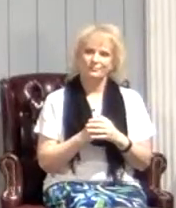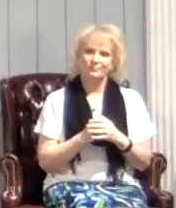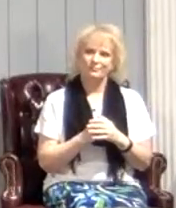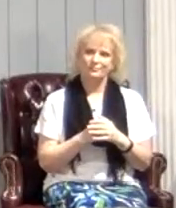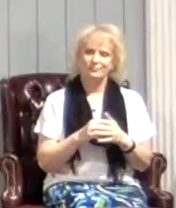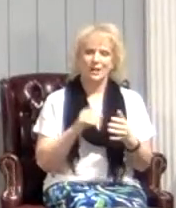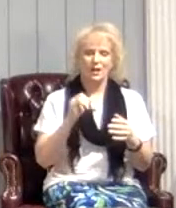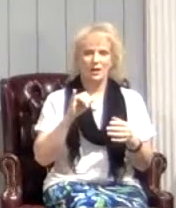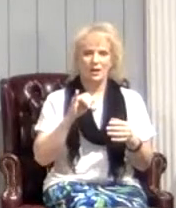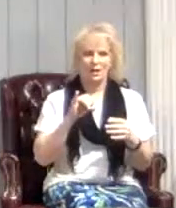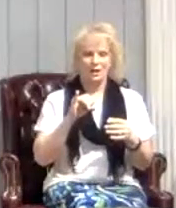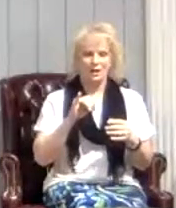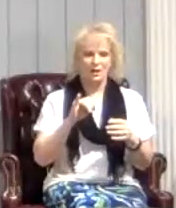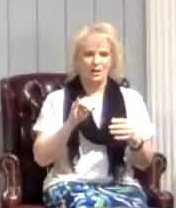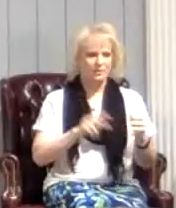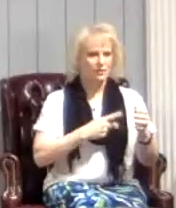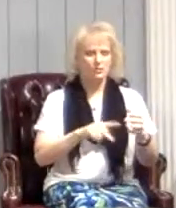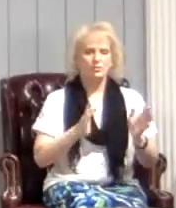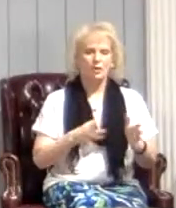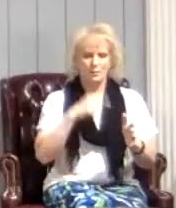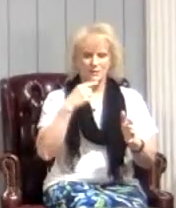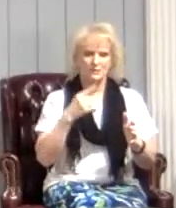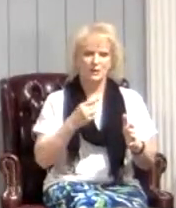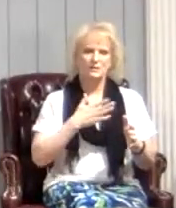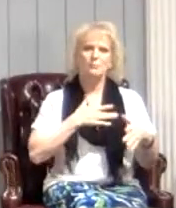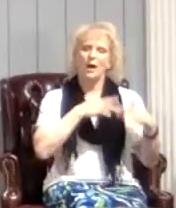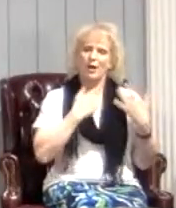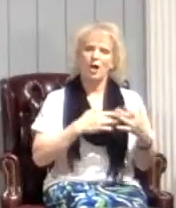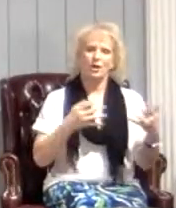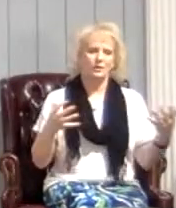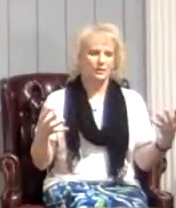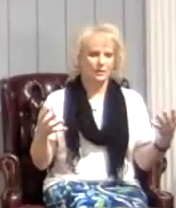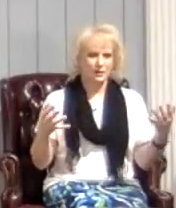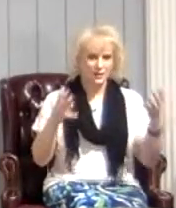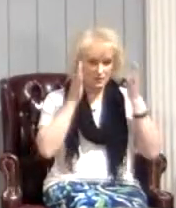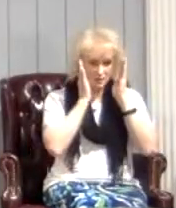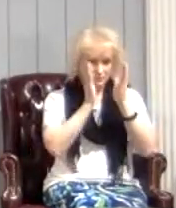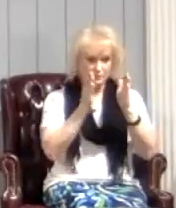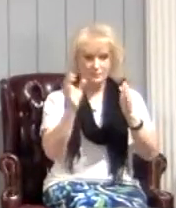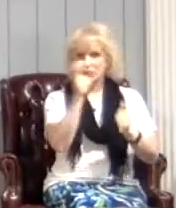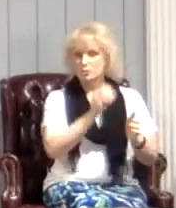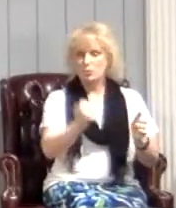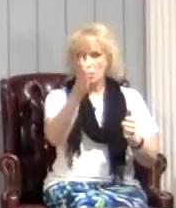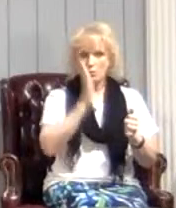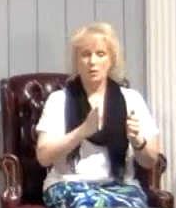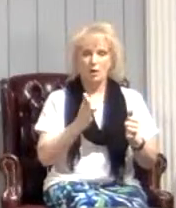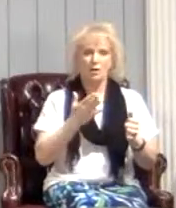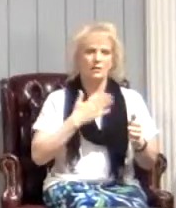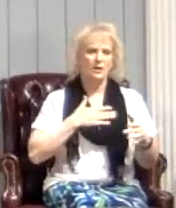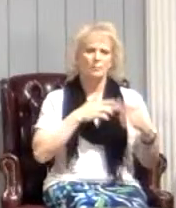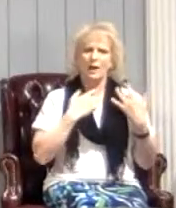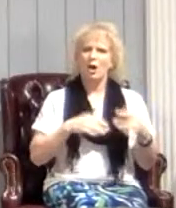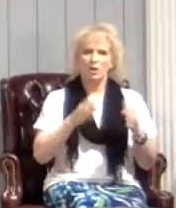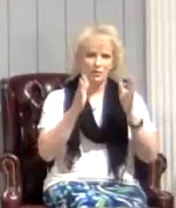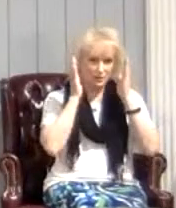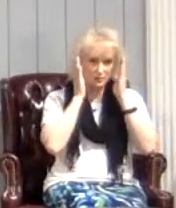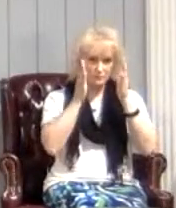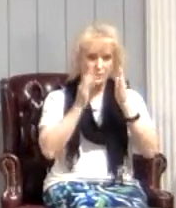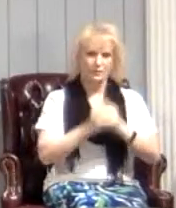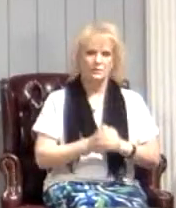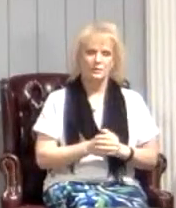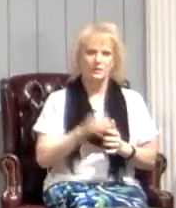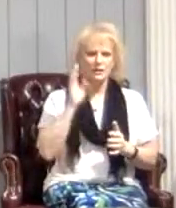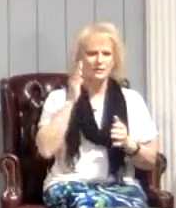thing. The psalmist says, my heart is fixed, O God, my heart is fixed. And it seems to me that